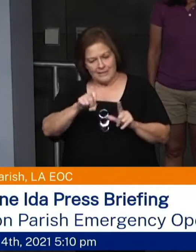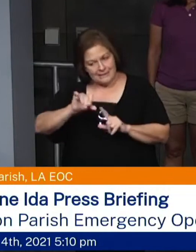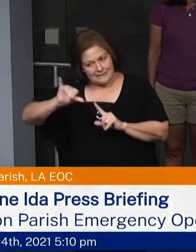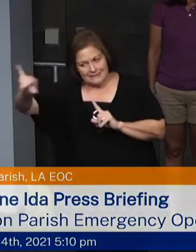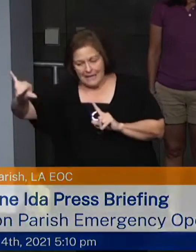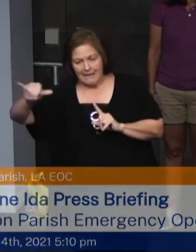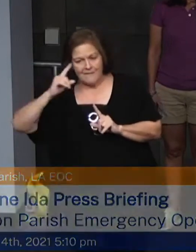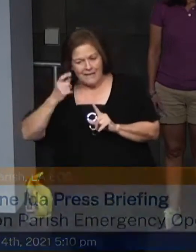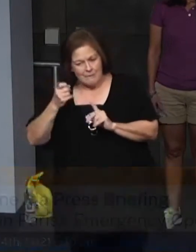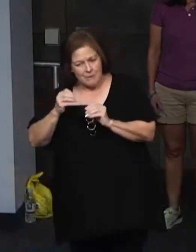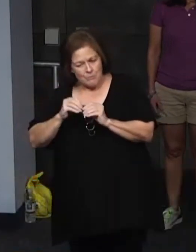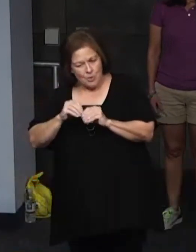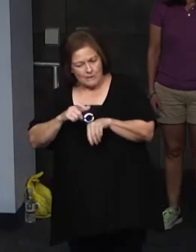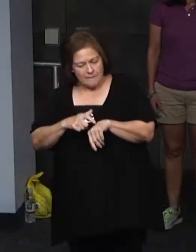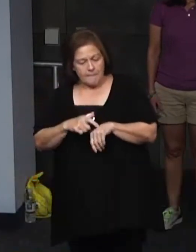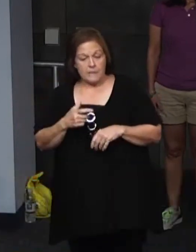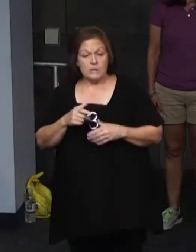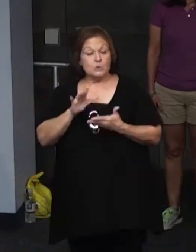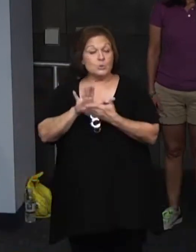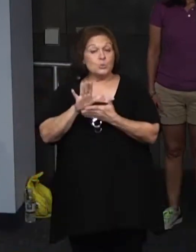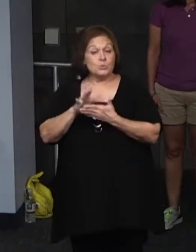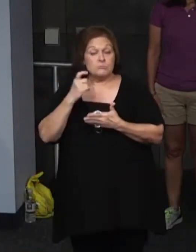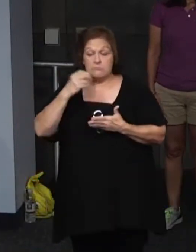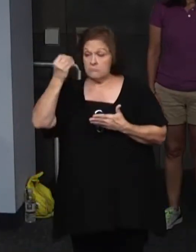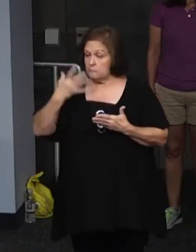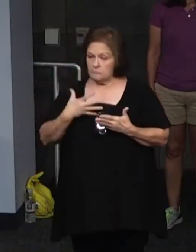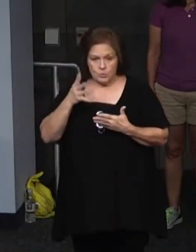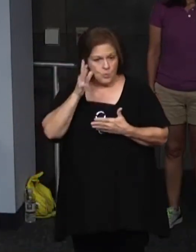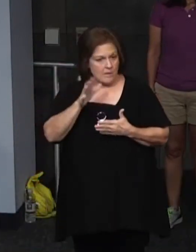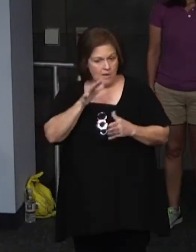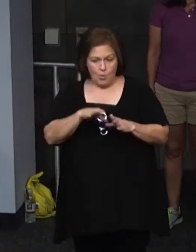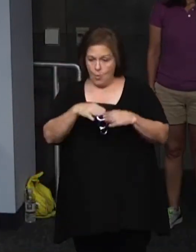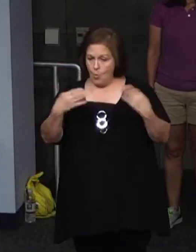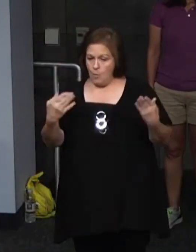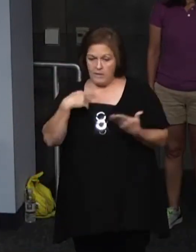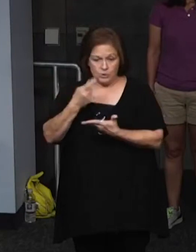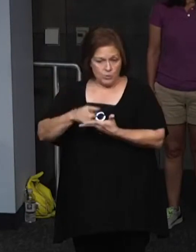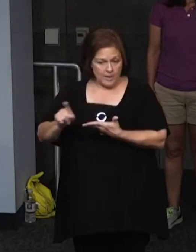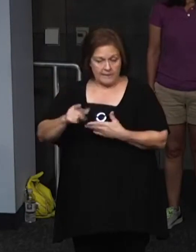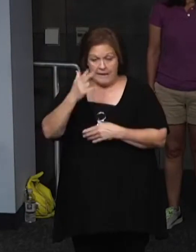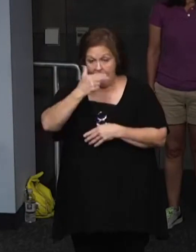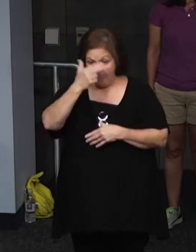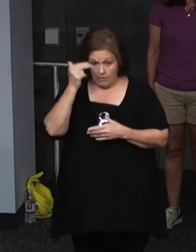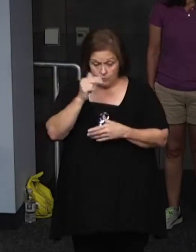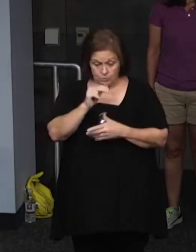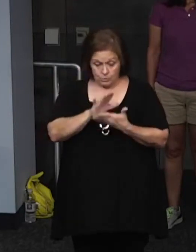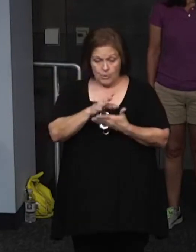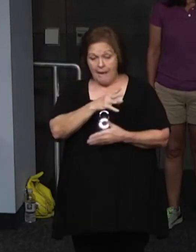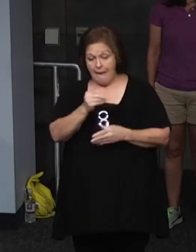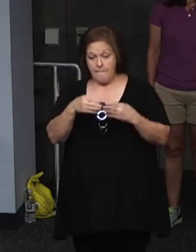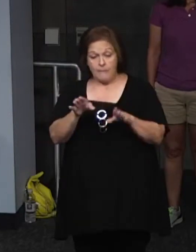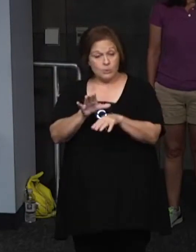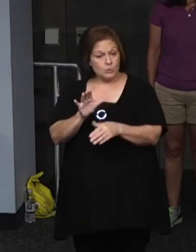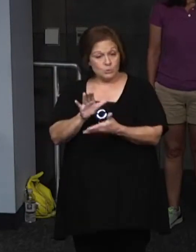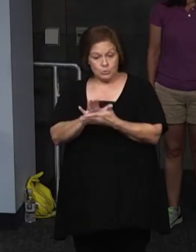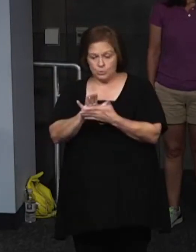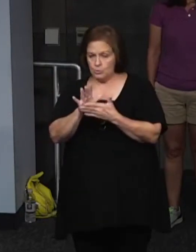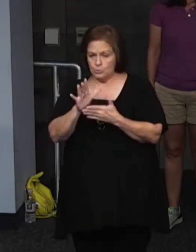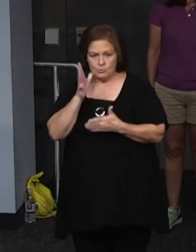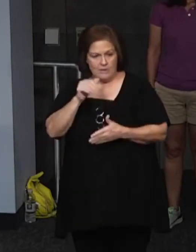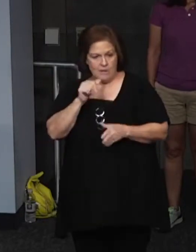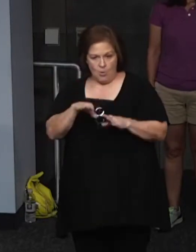longer. Fortunately, schools have told us that they're not going to open next week, the Catholic school and the public school system. So if you